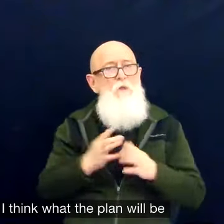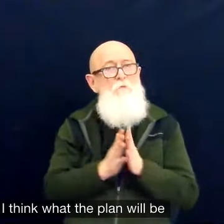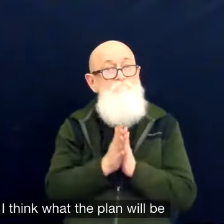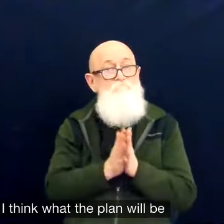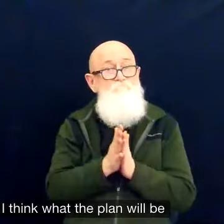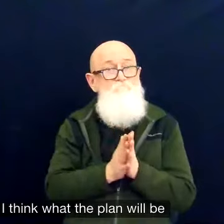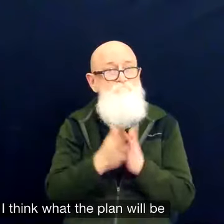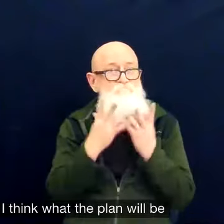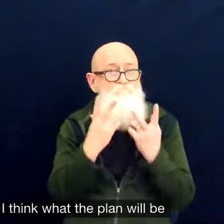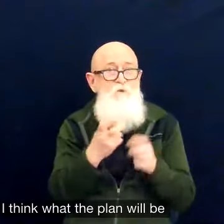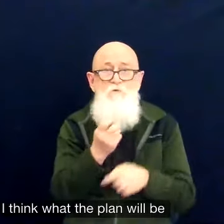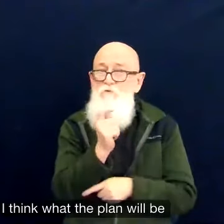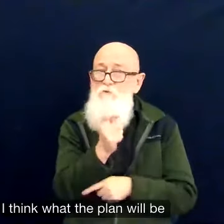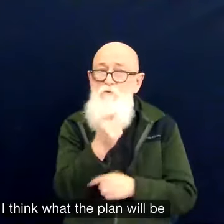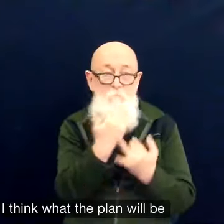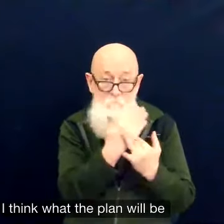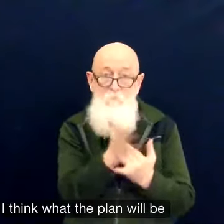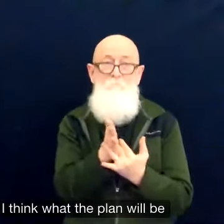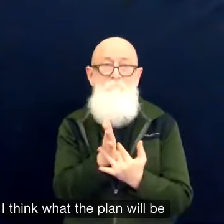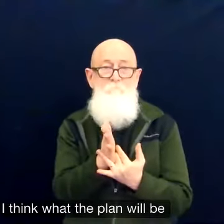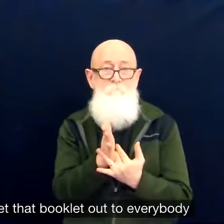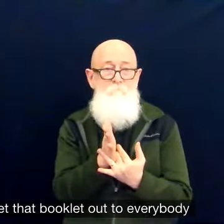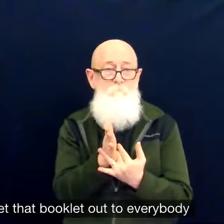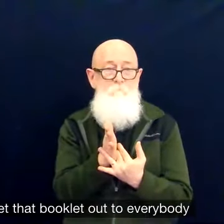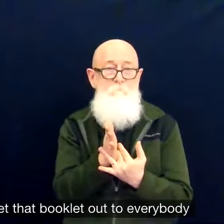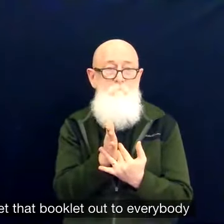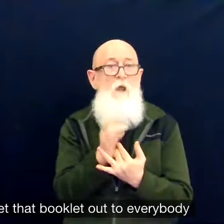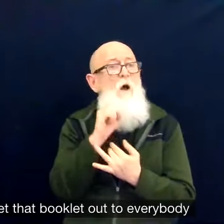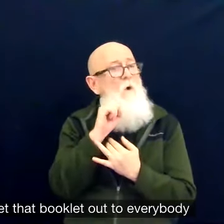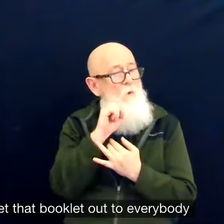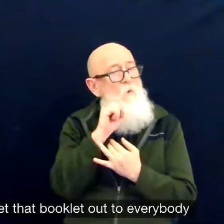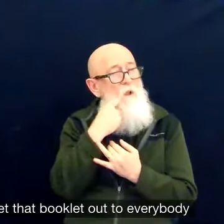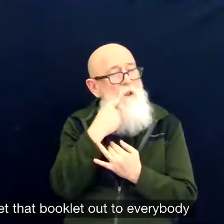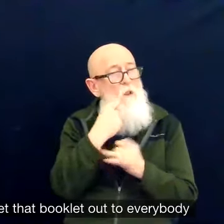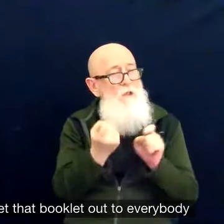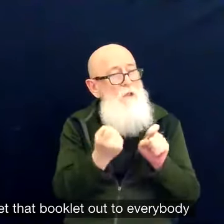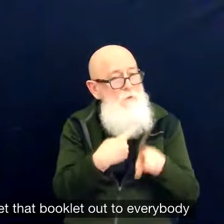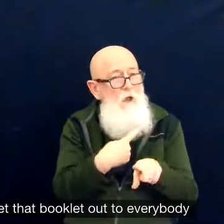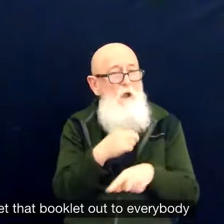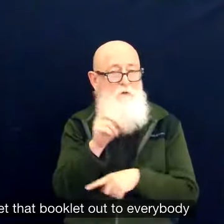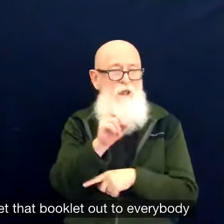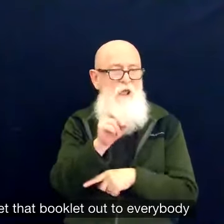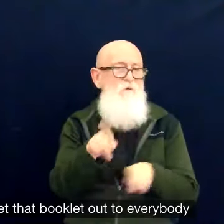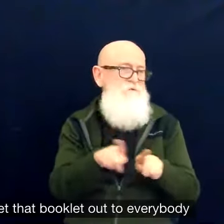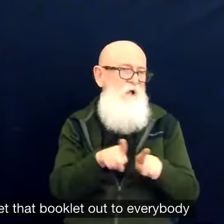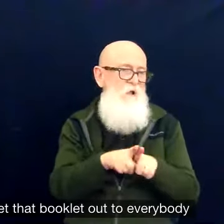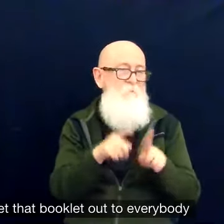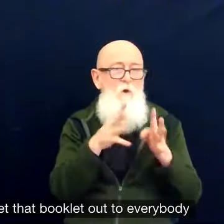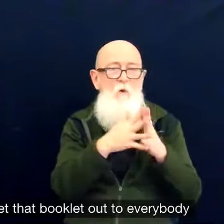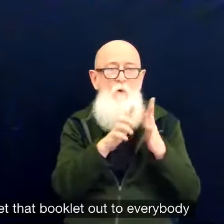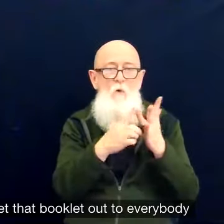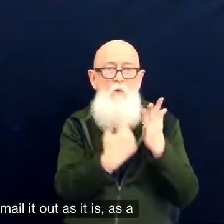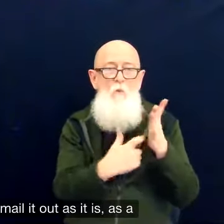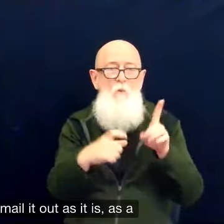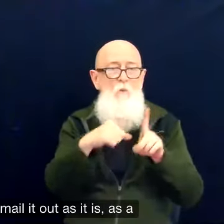booklet out to everybody. So we will email it out as it is, as a Word document,